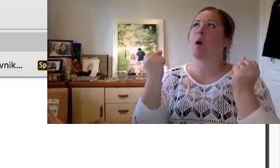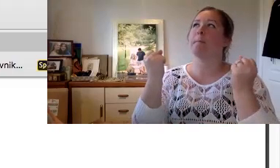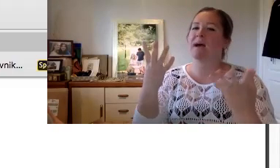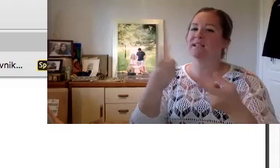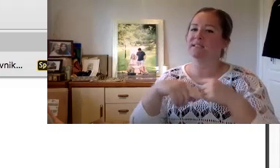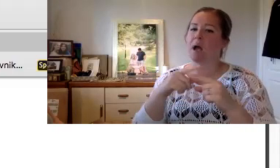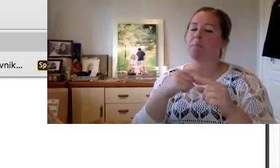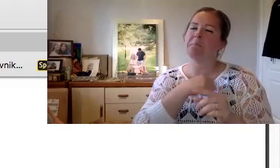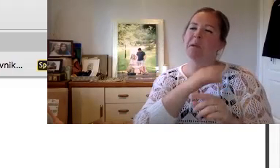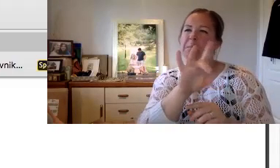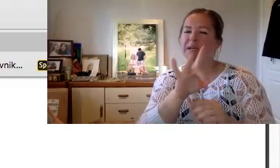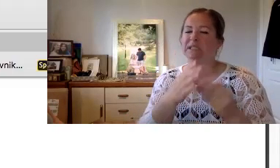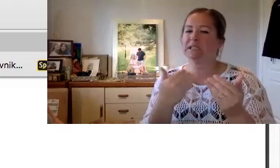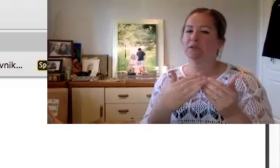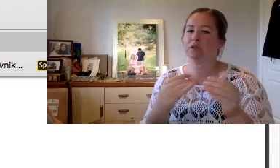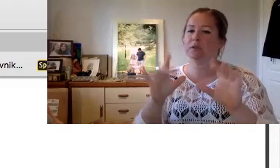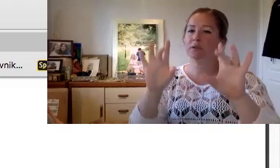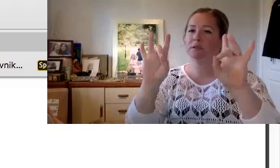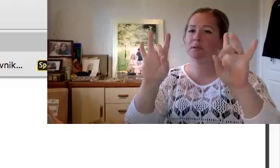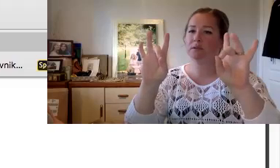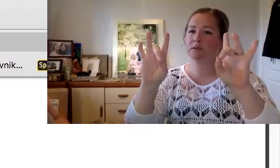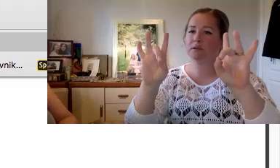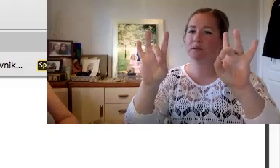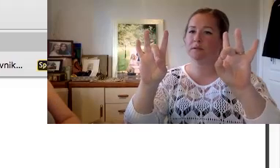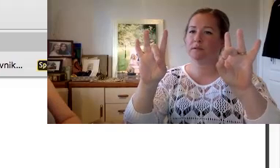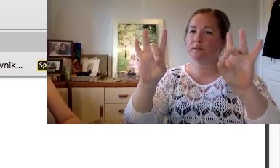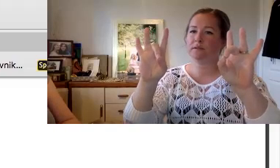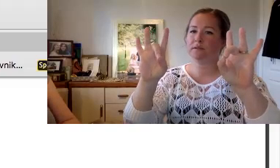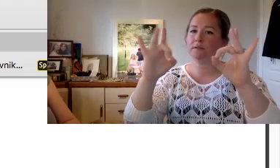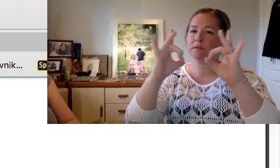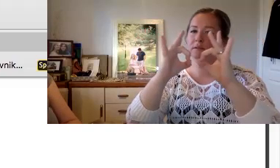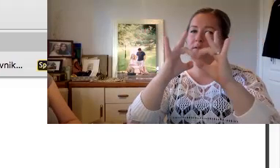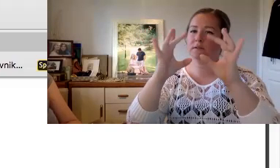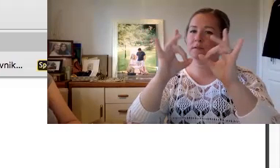Starbucks. There's so many different signs for Starbucks.